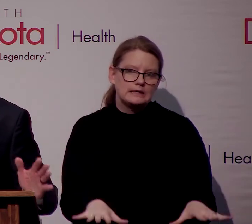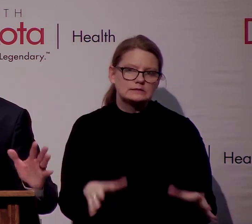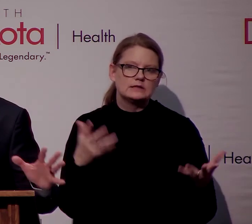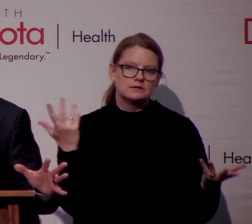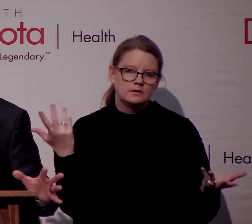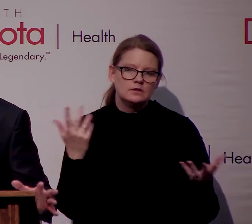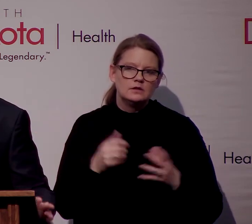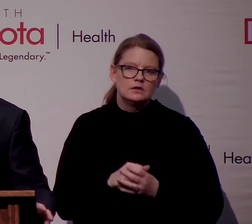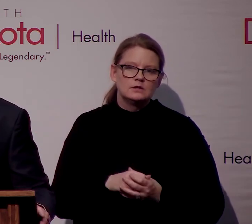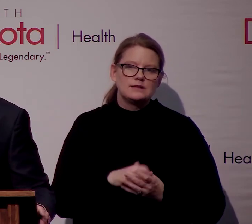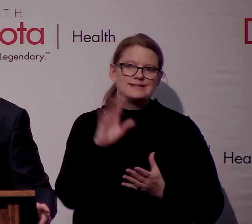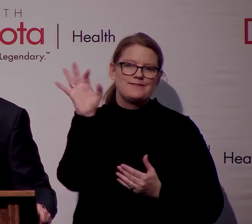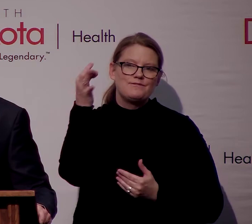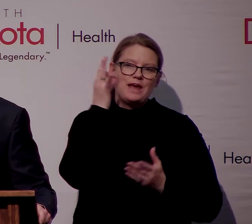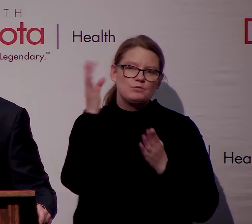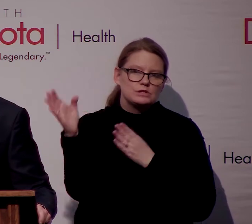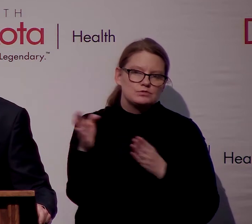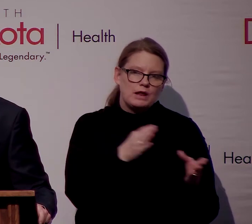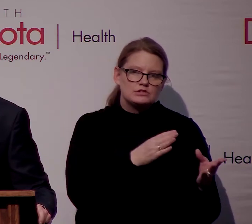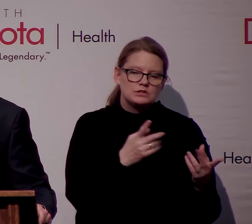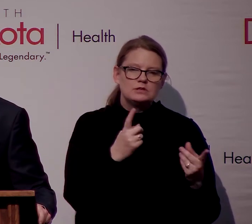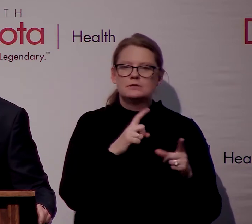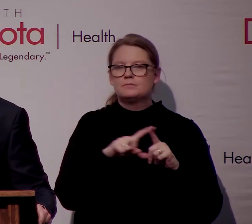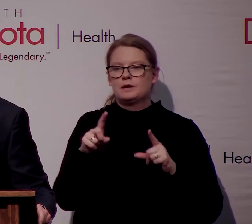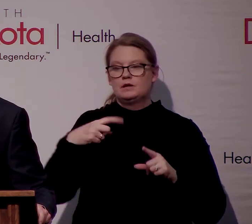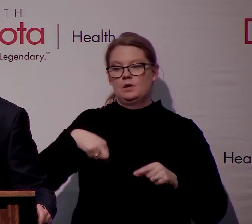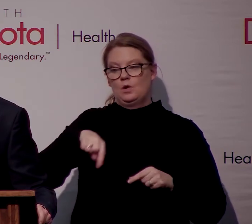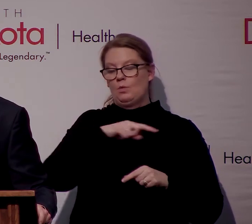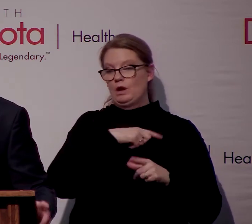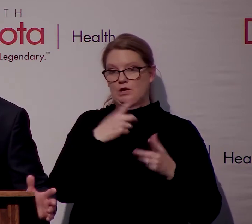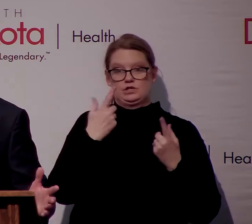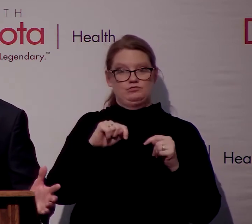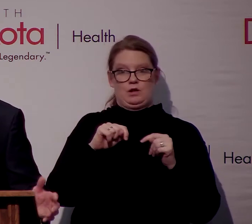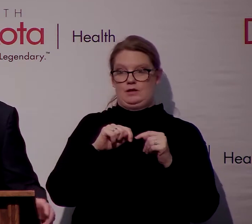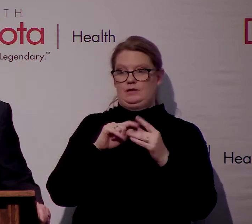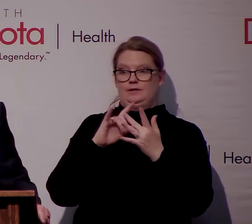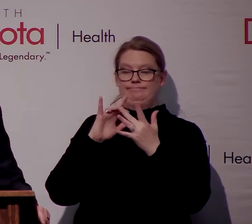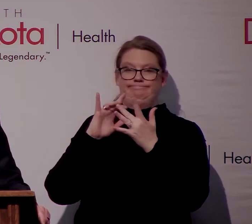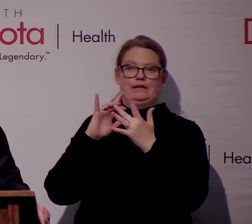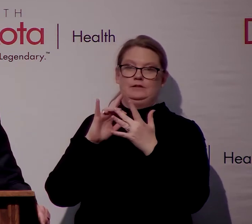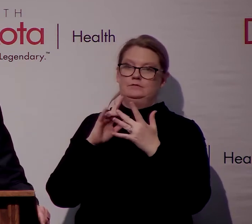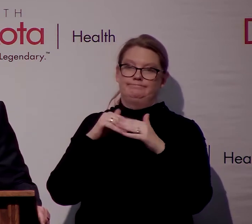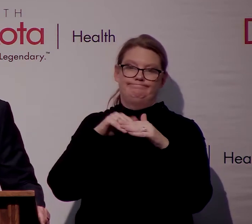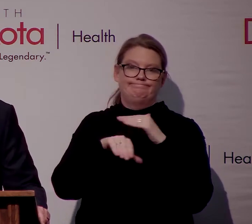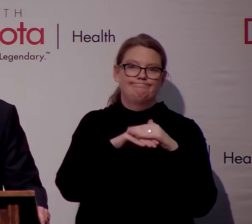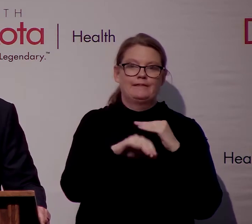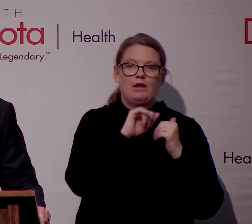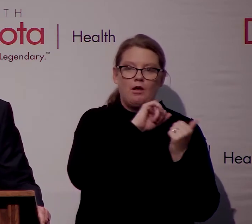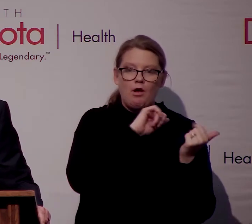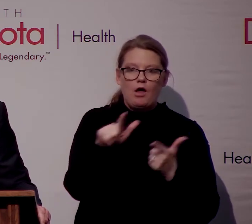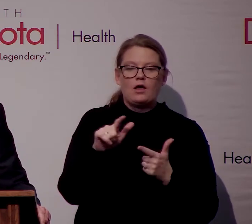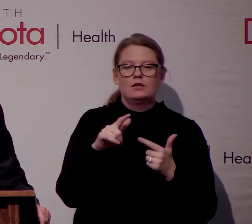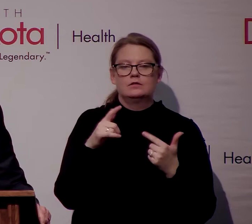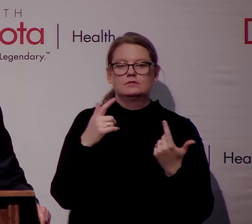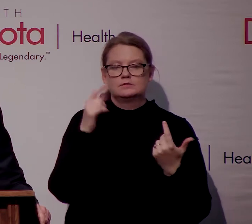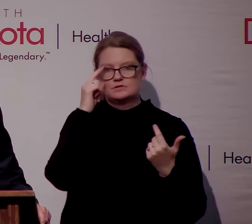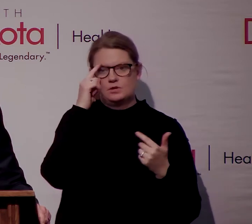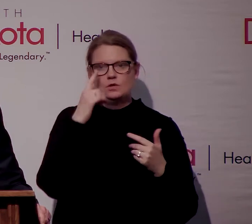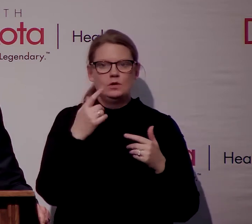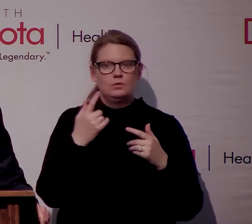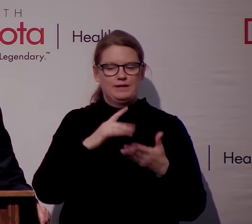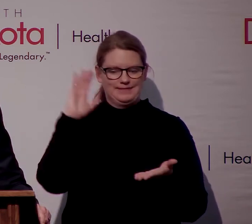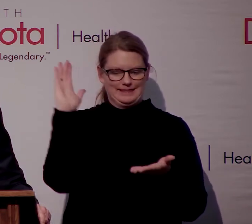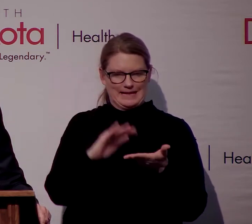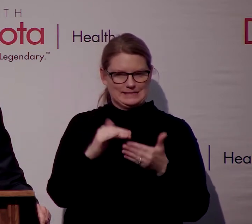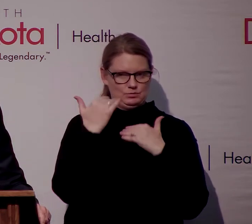the federal strategy, but we're going to continue to pursue all of those. We did loosen up on Friday the testing criteria. So again, if